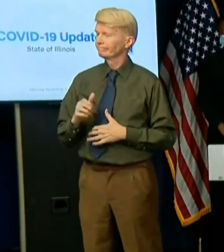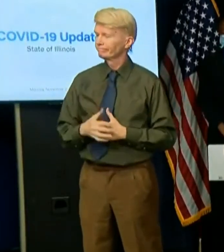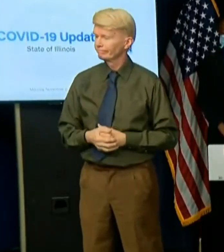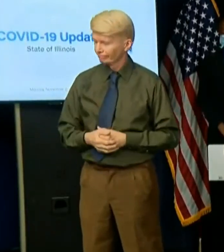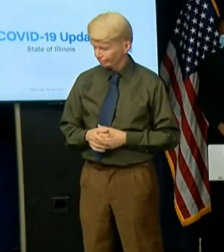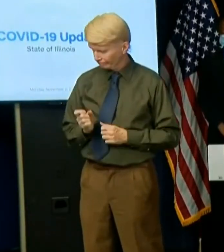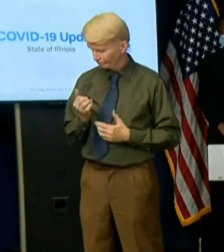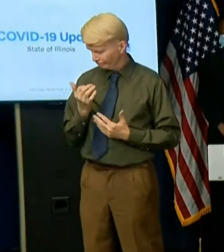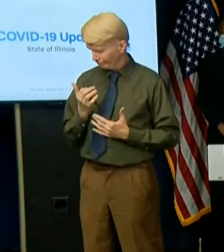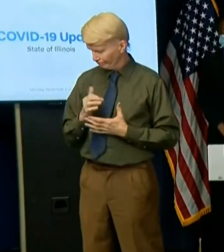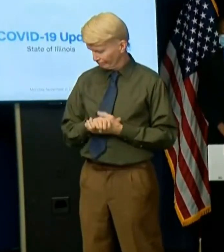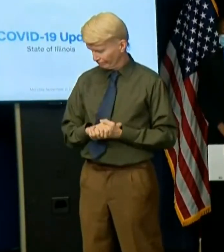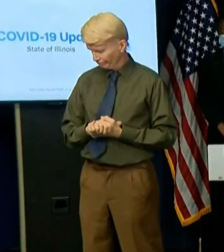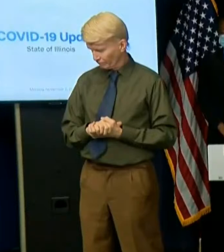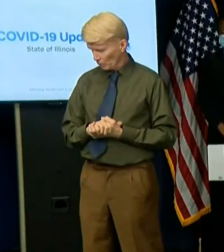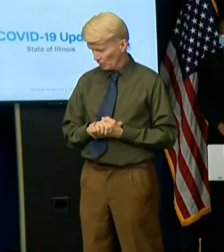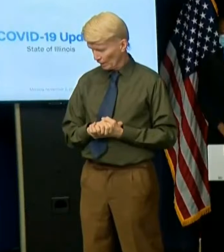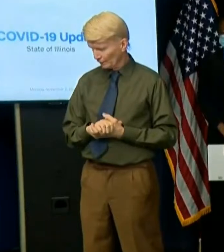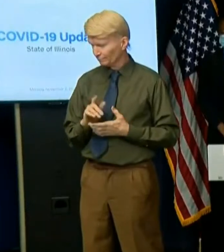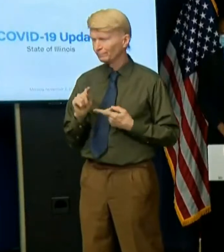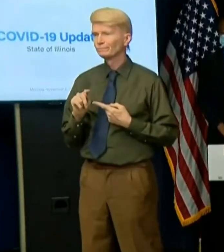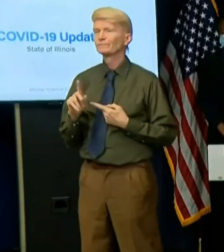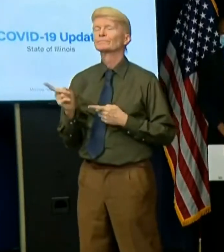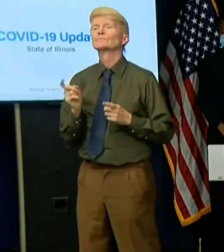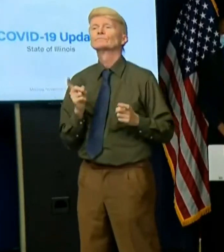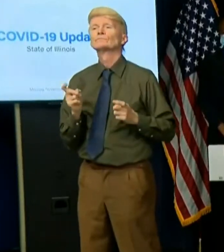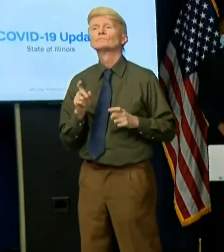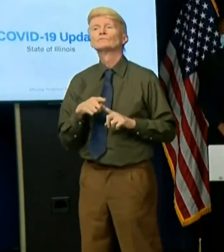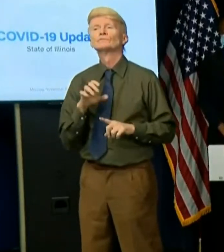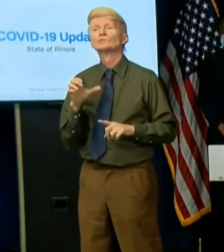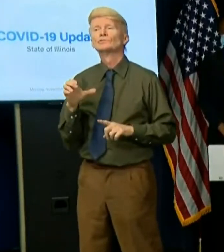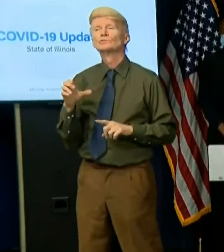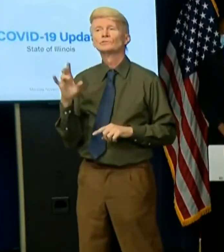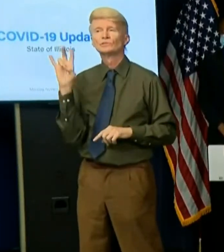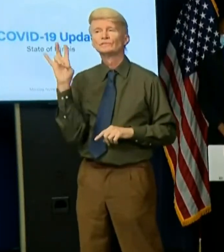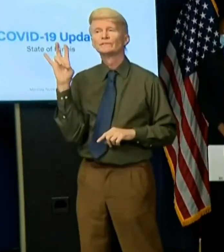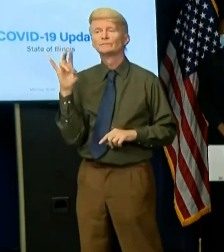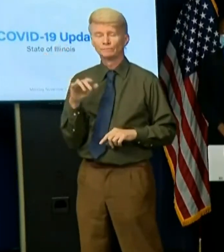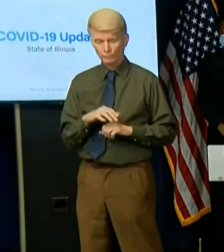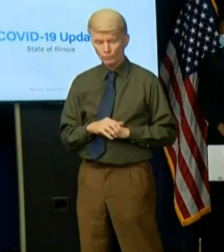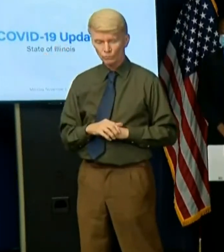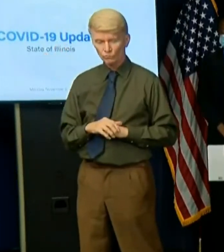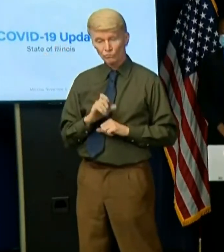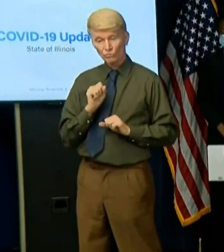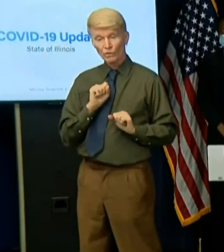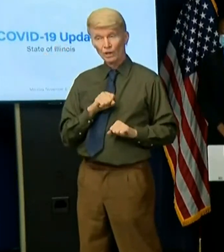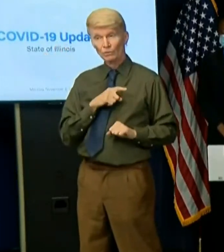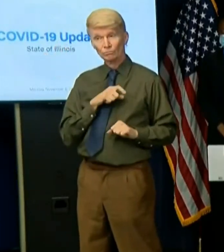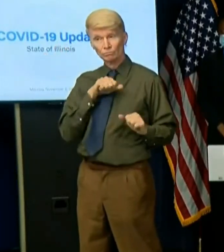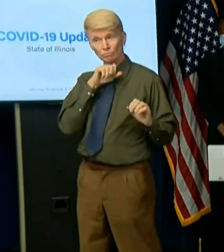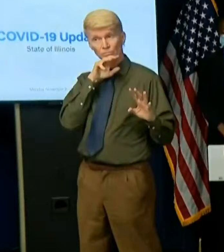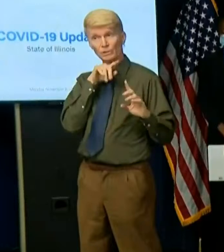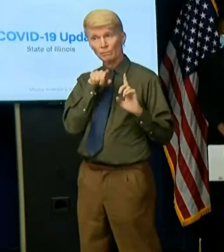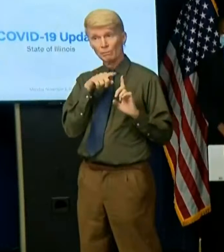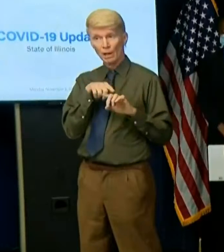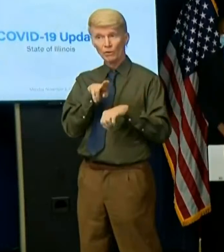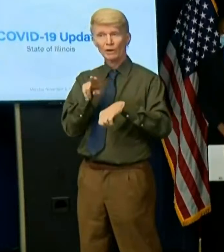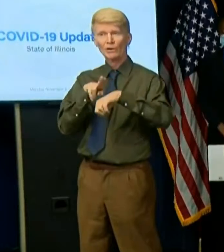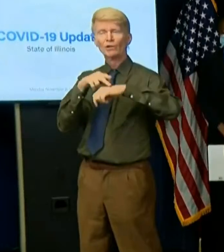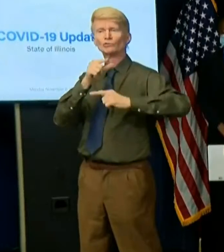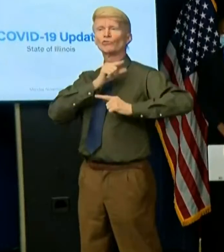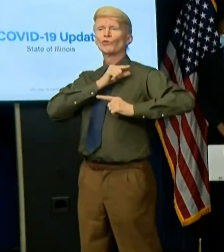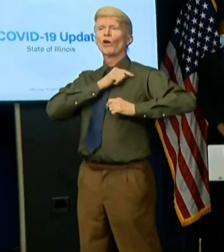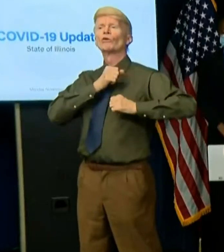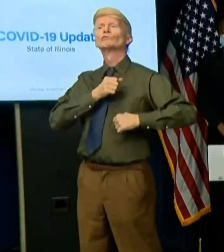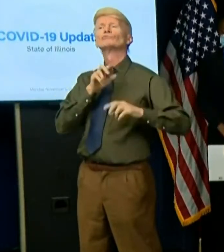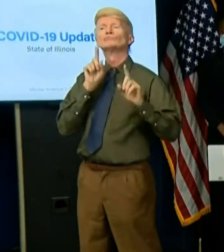Hold on one second. Kate at Channel 7 is asking, we were wondering if the governor could speak to the presence of National Guard members